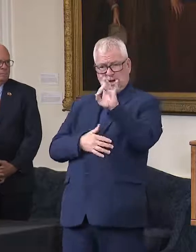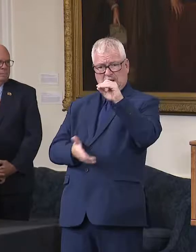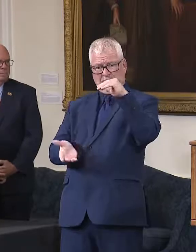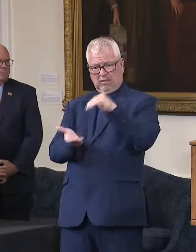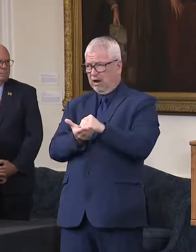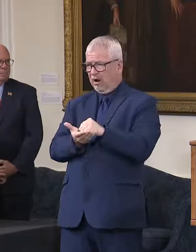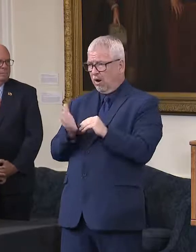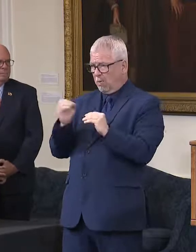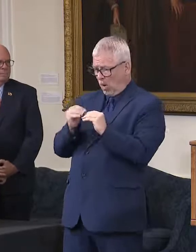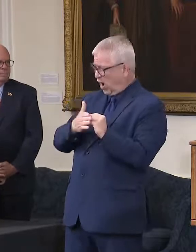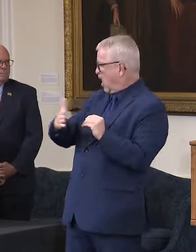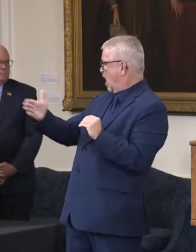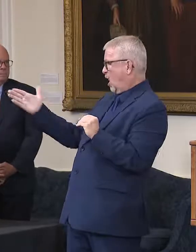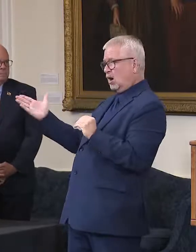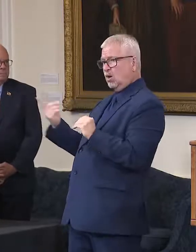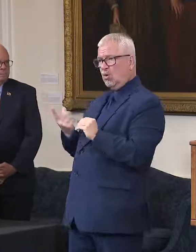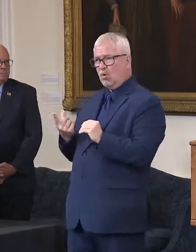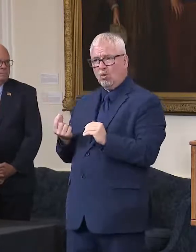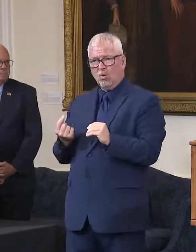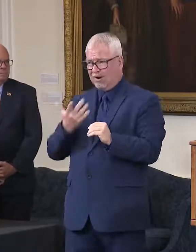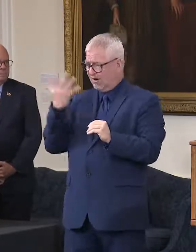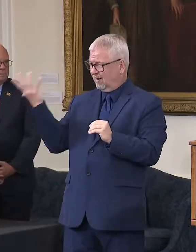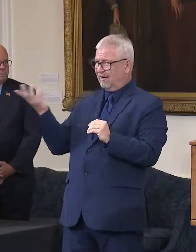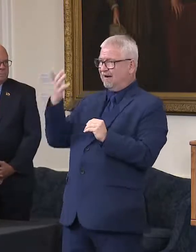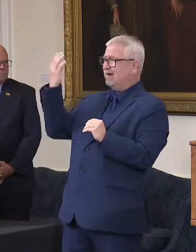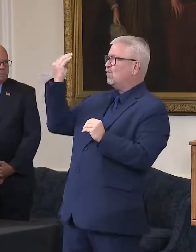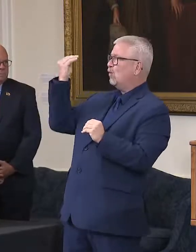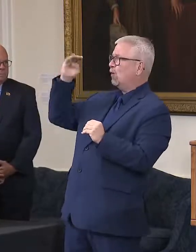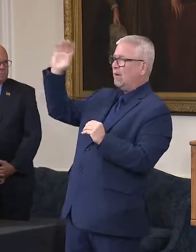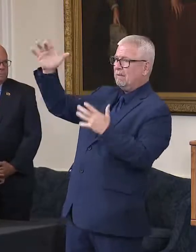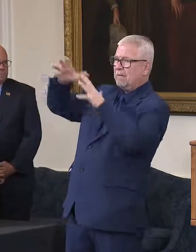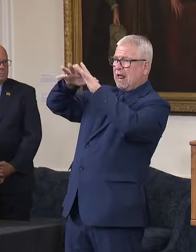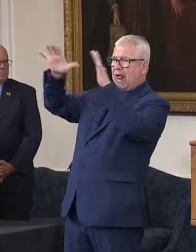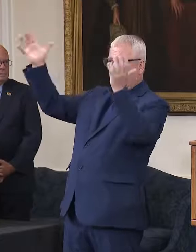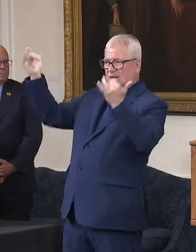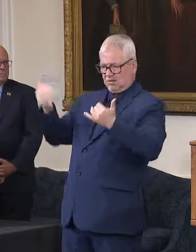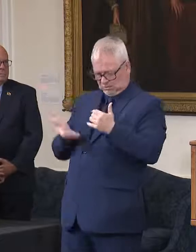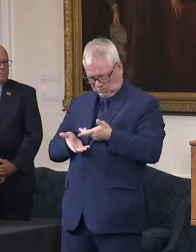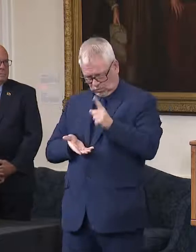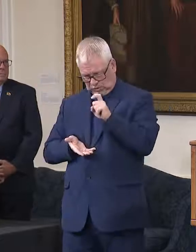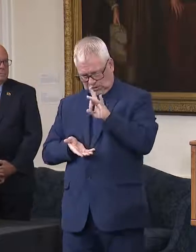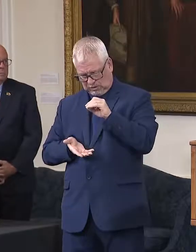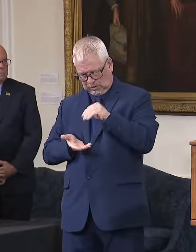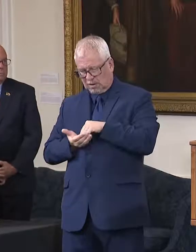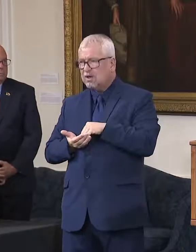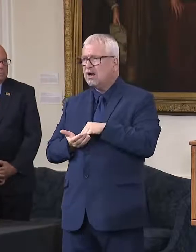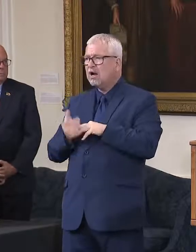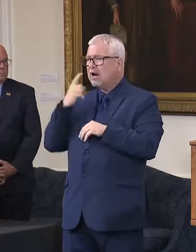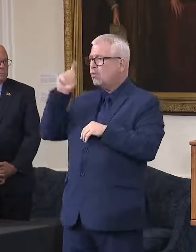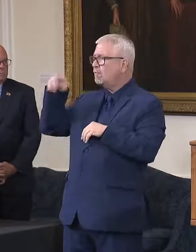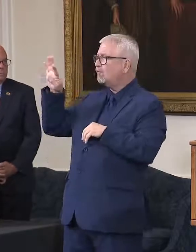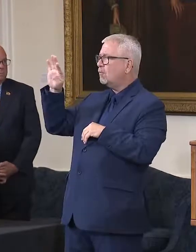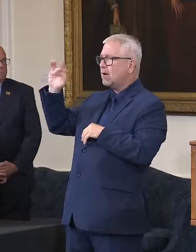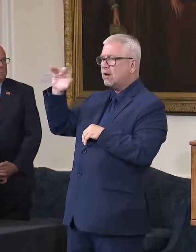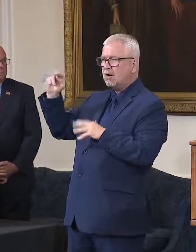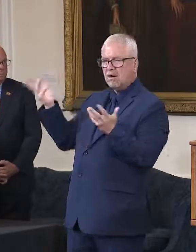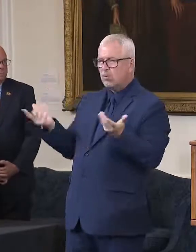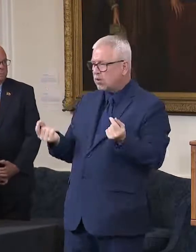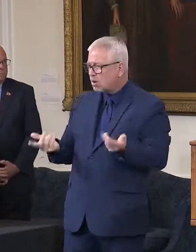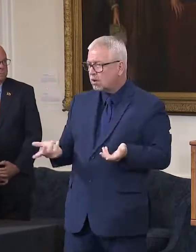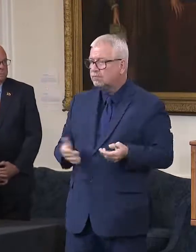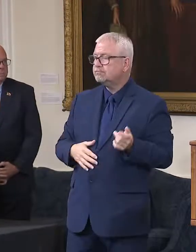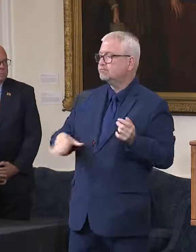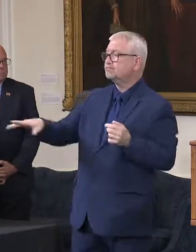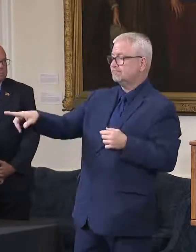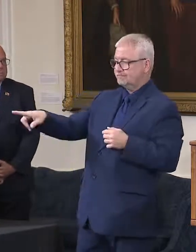million doses ready to go. That does not seem like a lot. So it actually is a lot more than we ever got